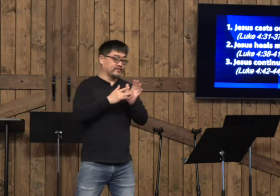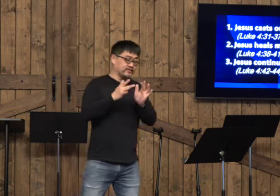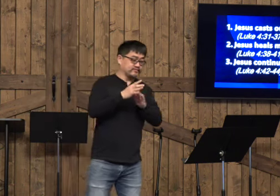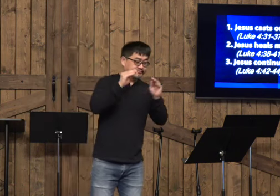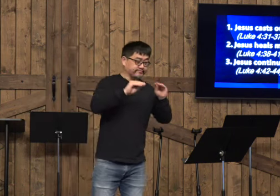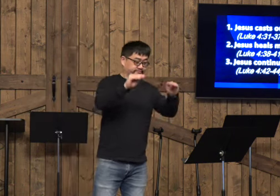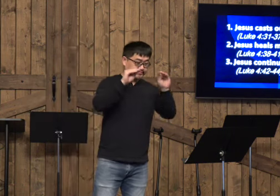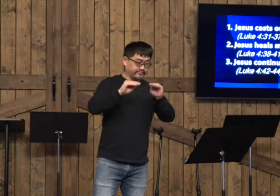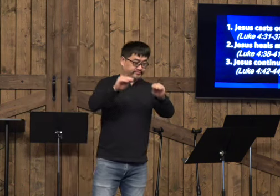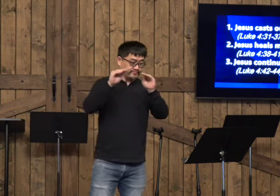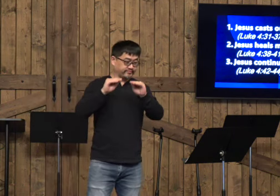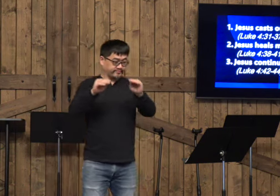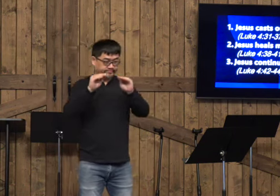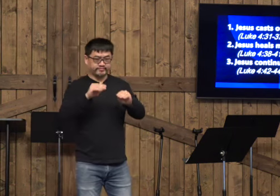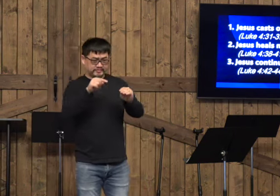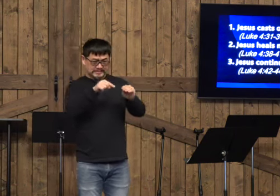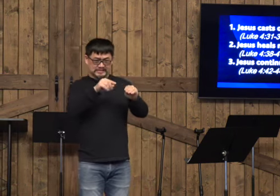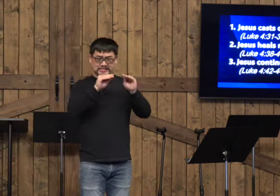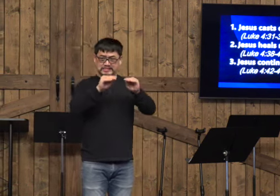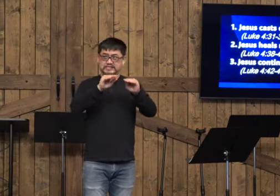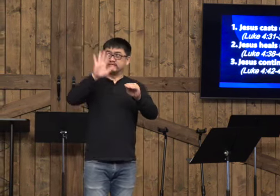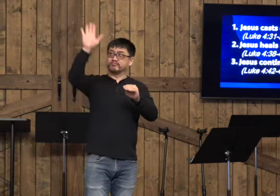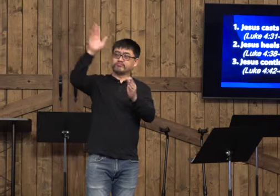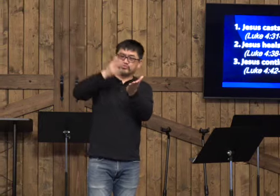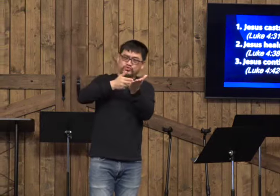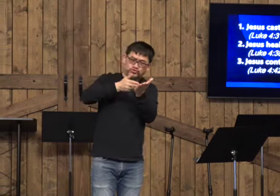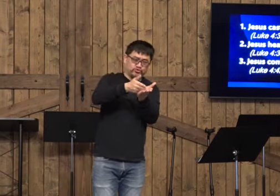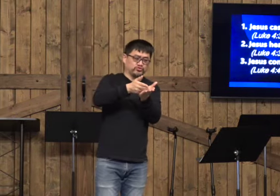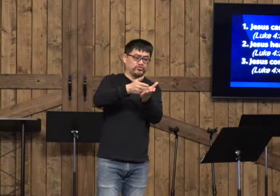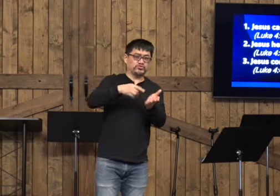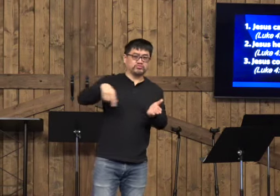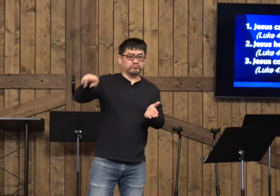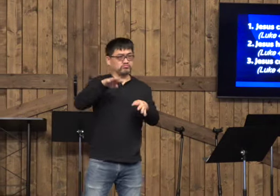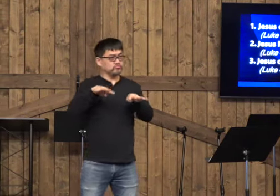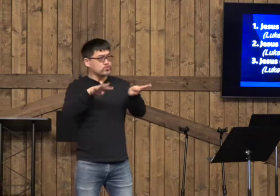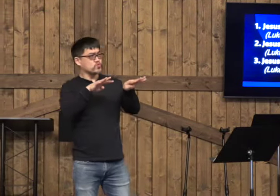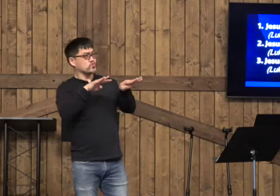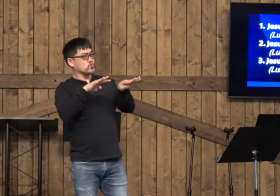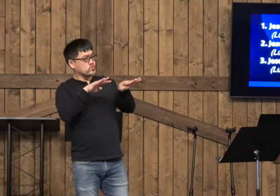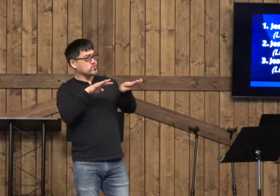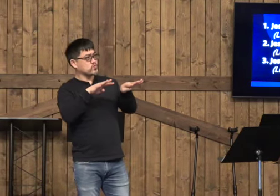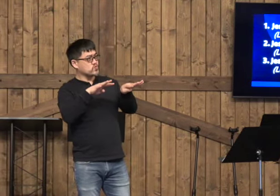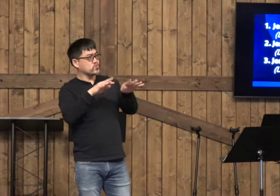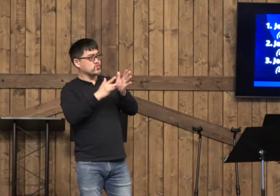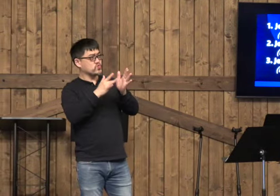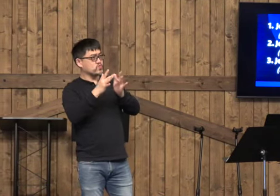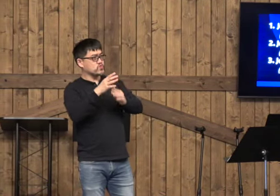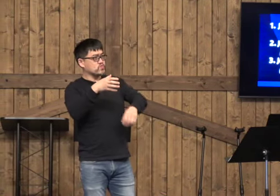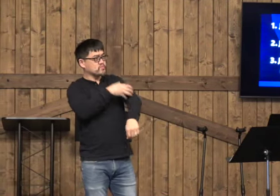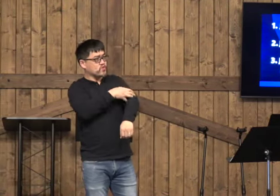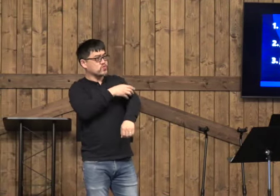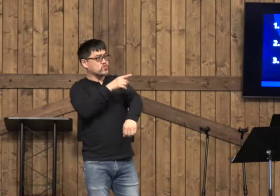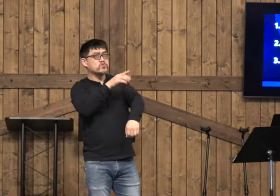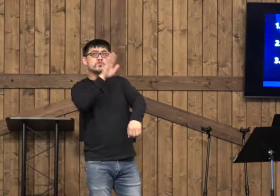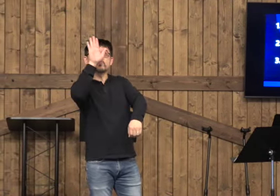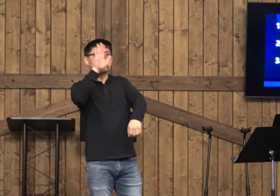said that he couldn't. But Jesus continued deeply regardless what they said. He told God's truth. And people were watching him.